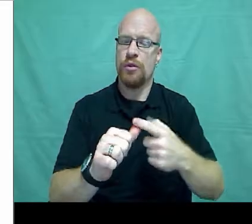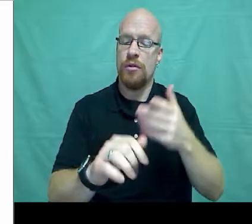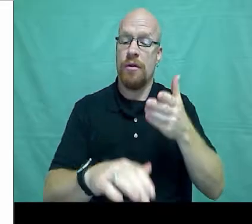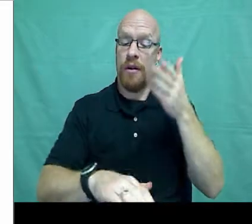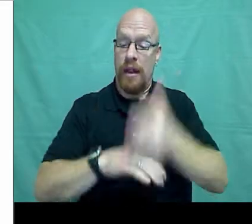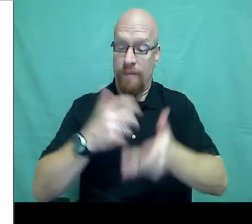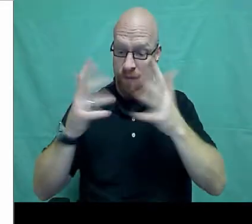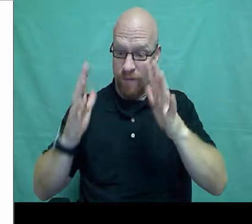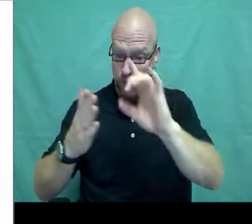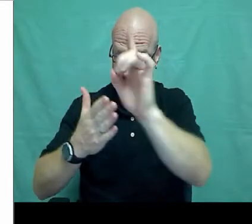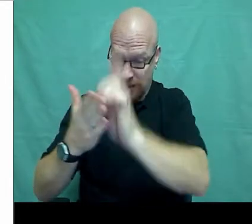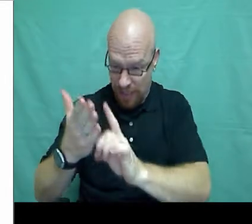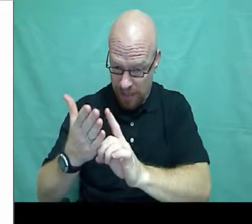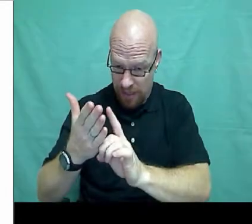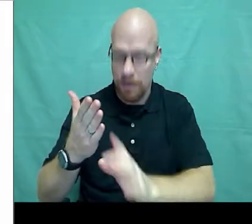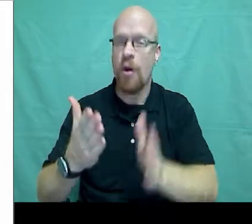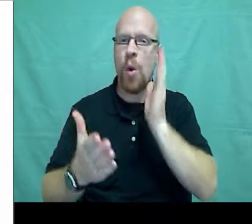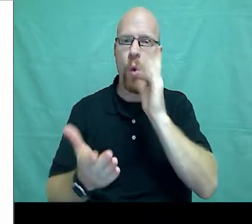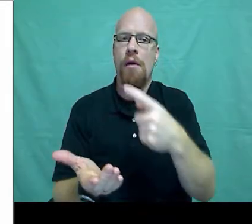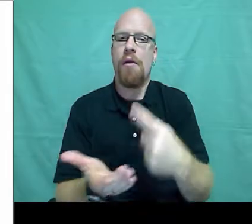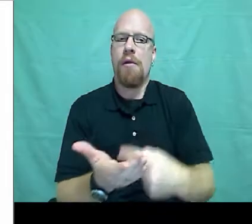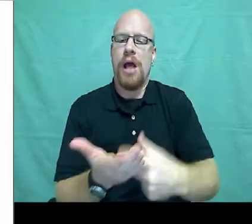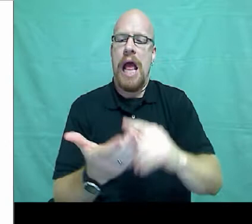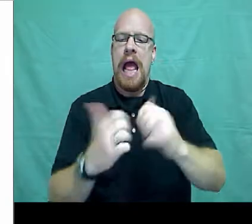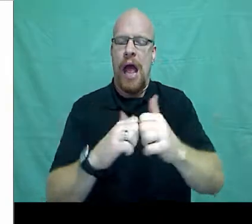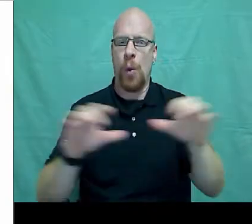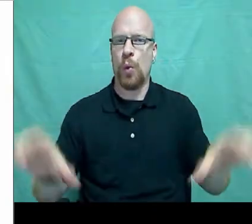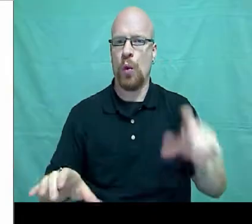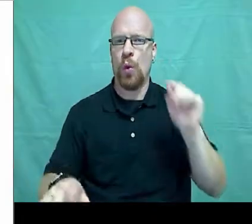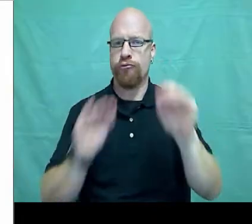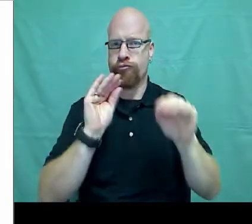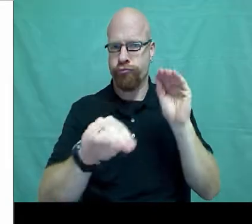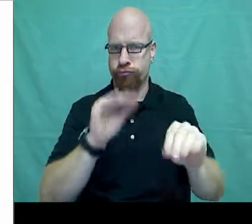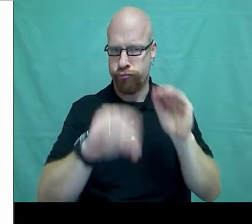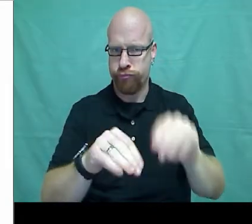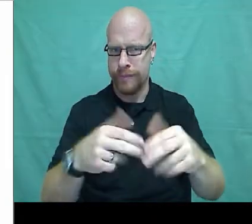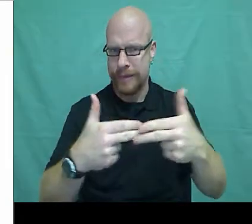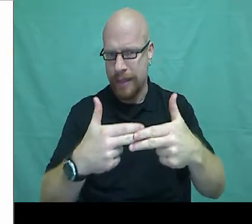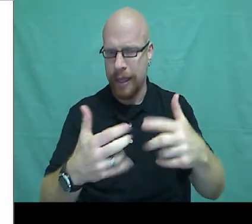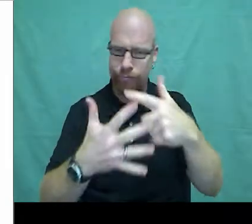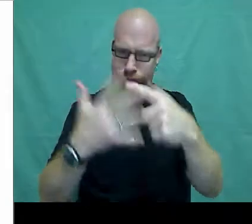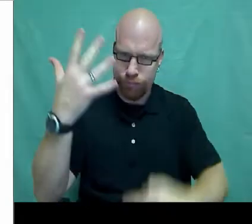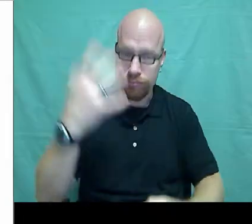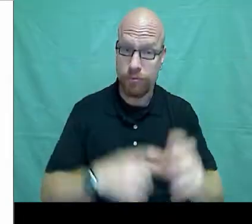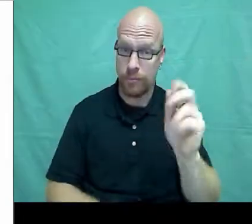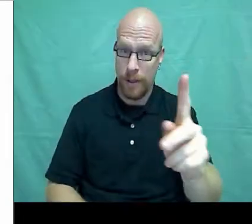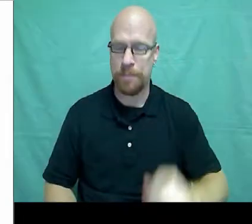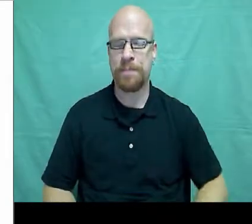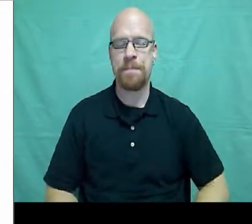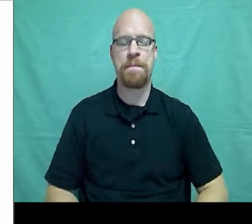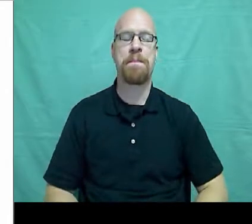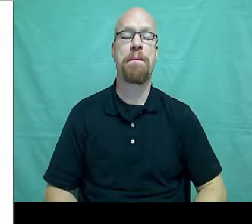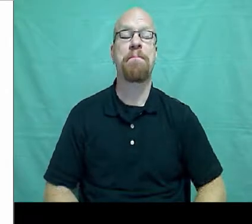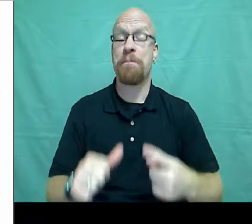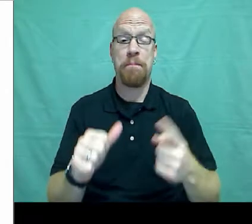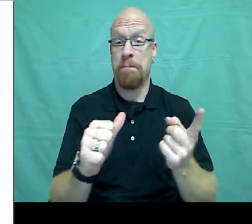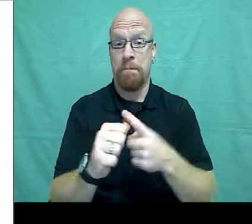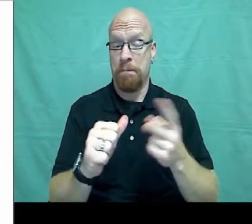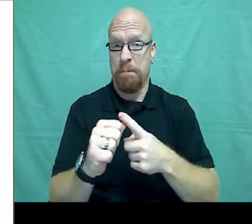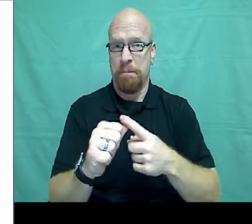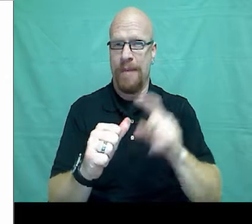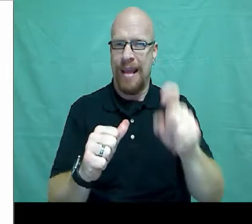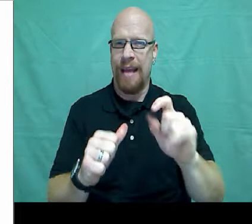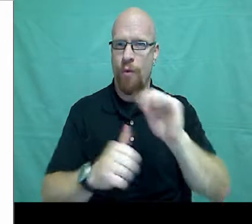your presentation. Once it's designed, we can talk about how to create your slides and what best practices there are for